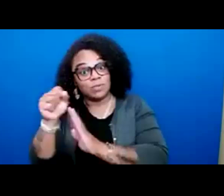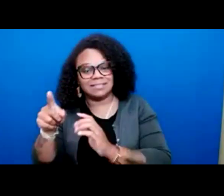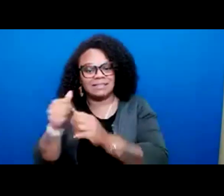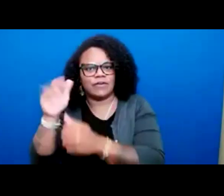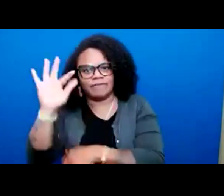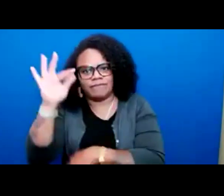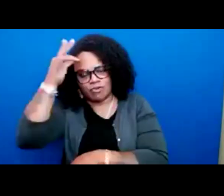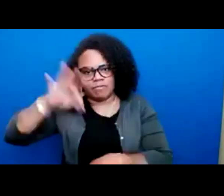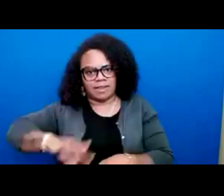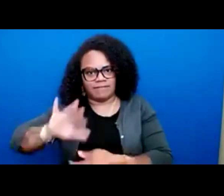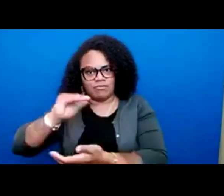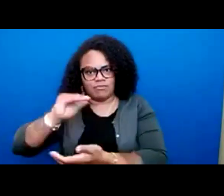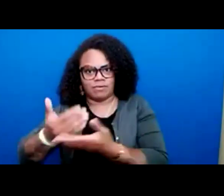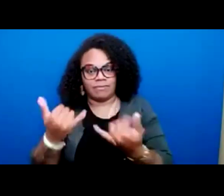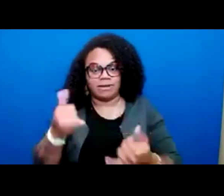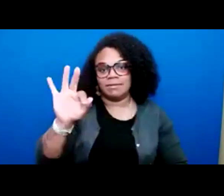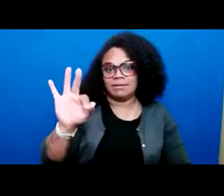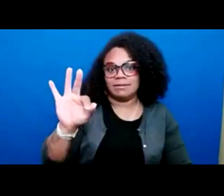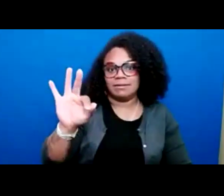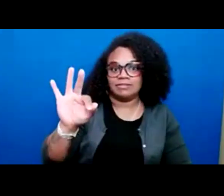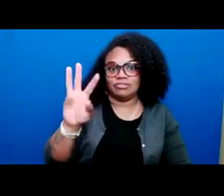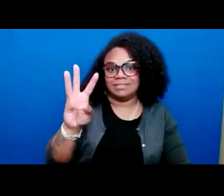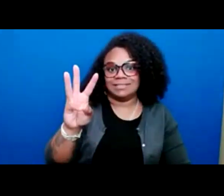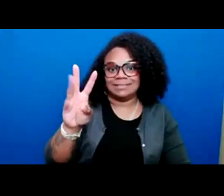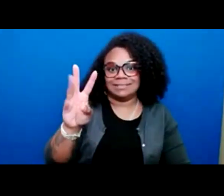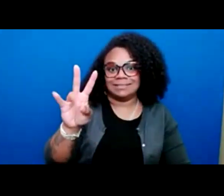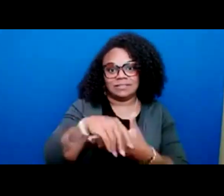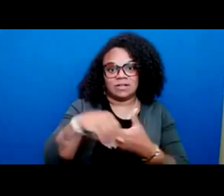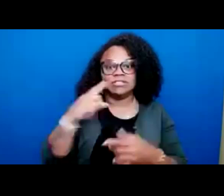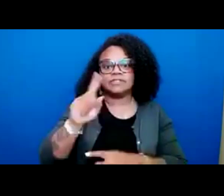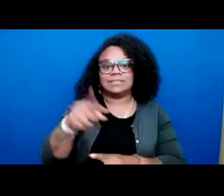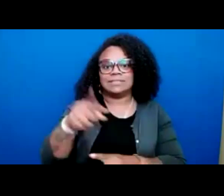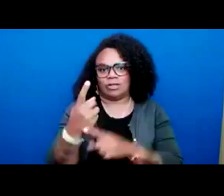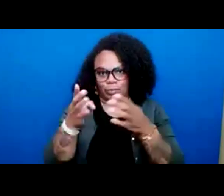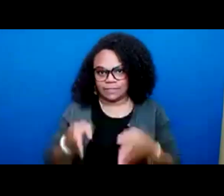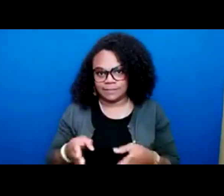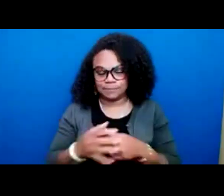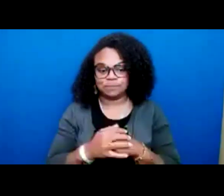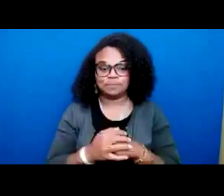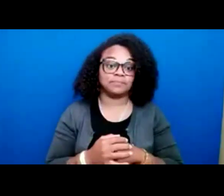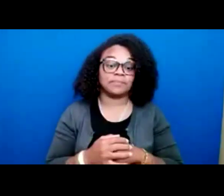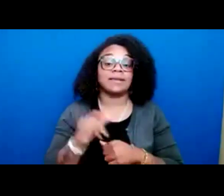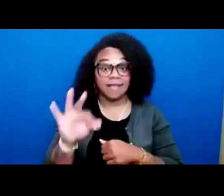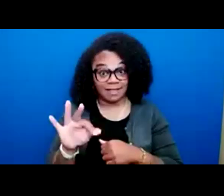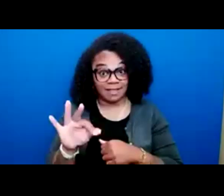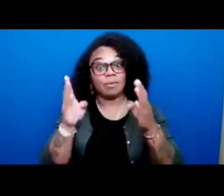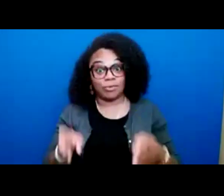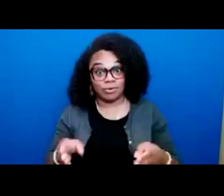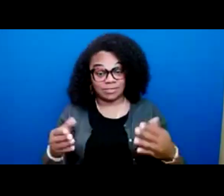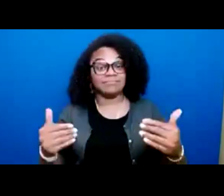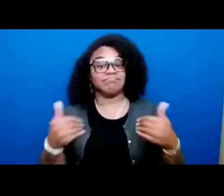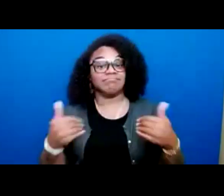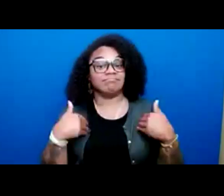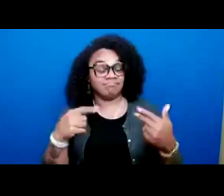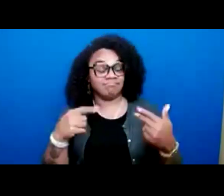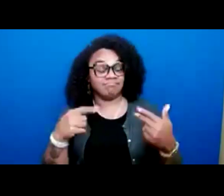year is $967 for a single person. So if a person is eligible for SSI, the